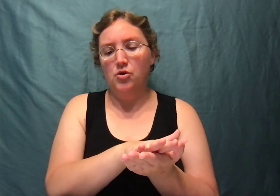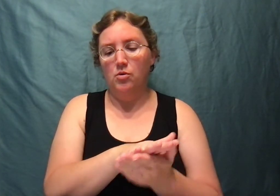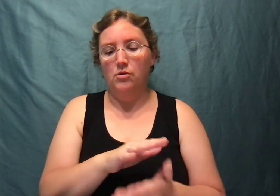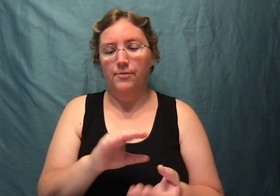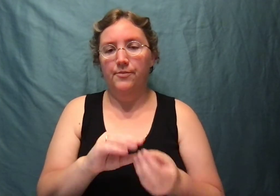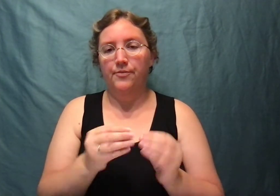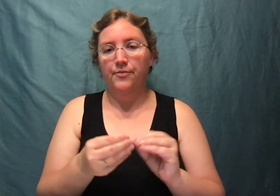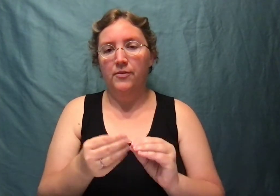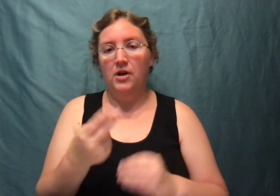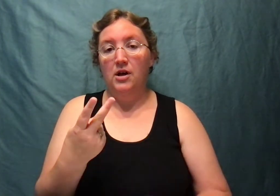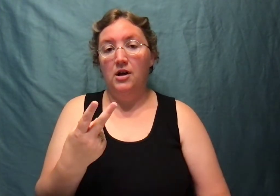school.